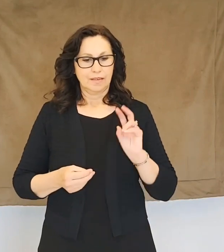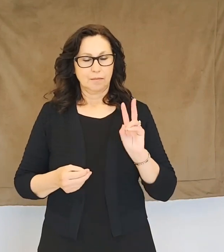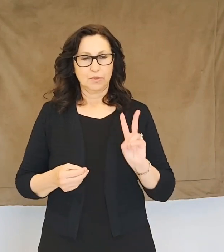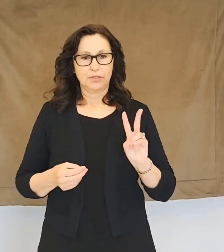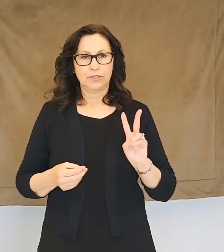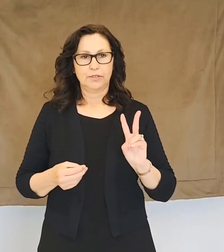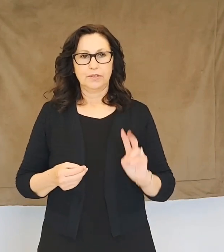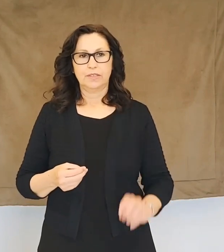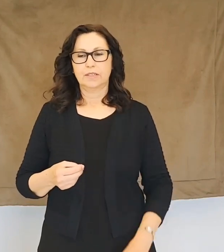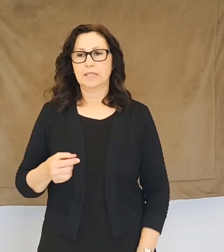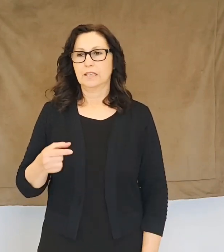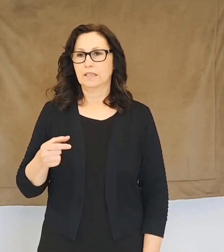Number two.